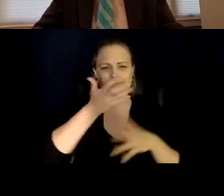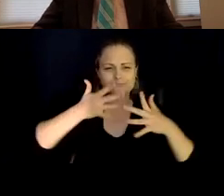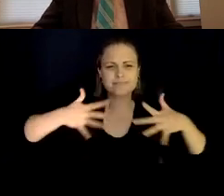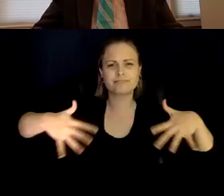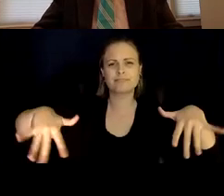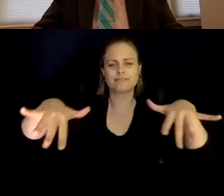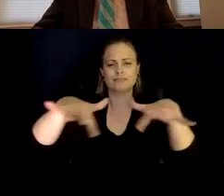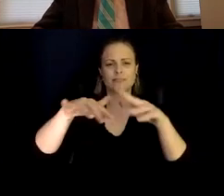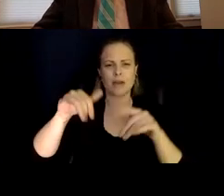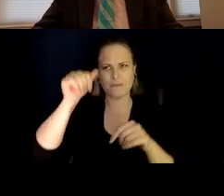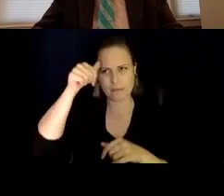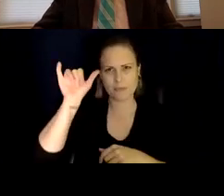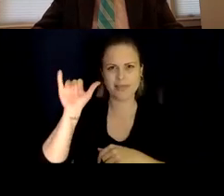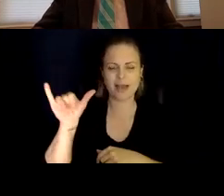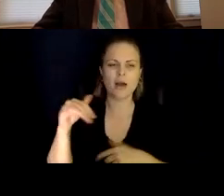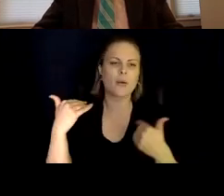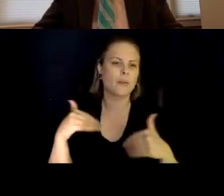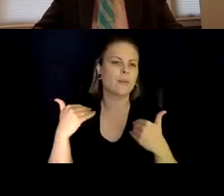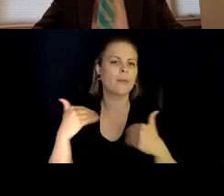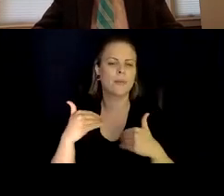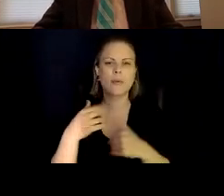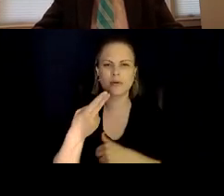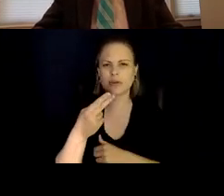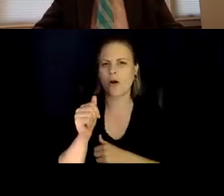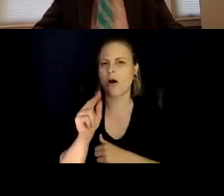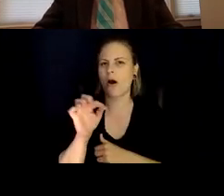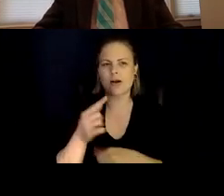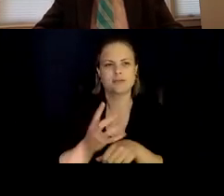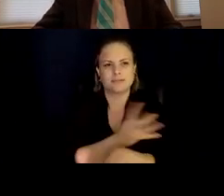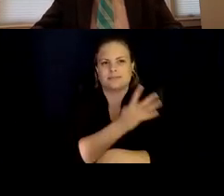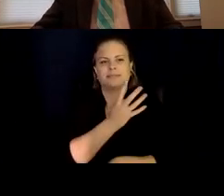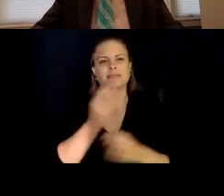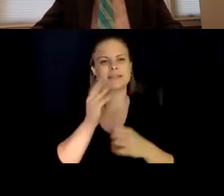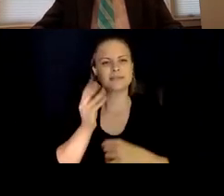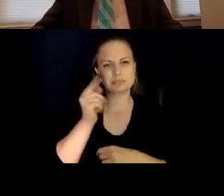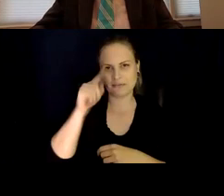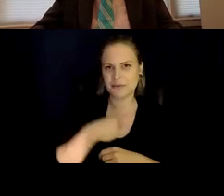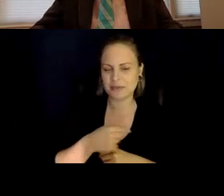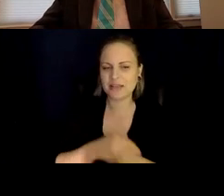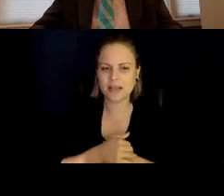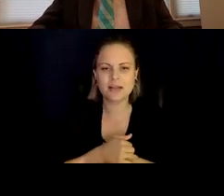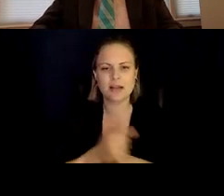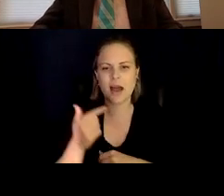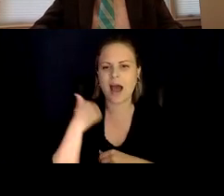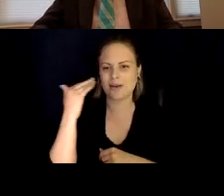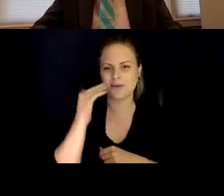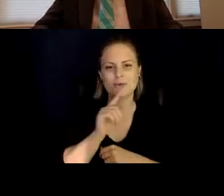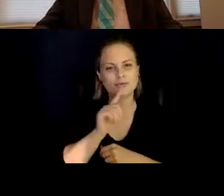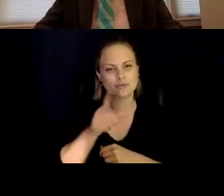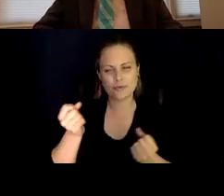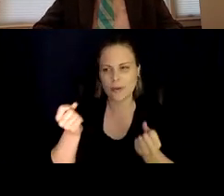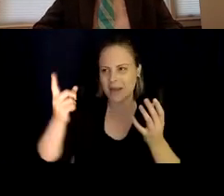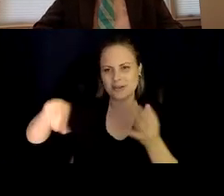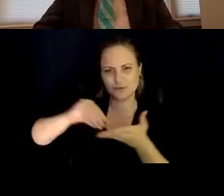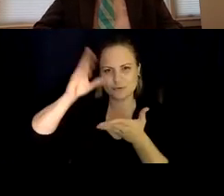mind, made it a particularly haunting experience, at least for me. And I know it was true for a number of